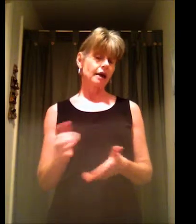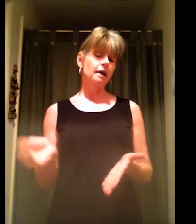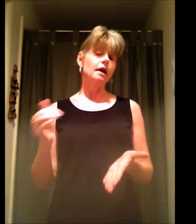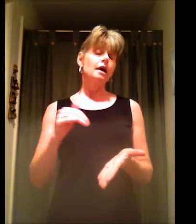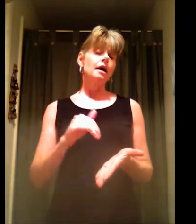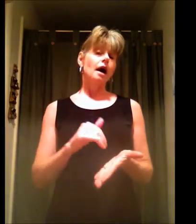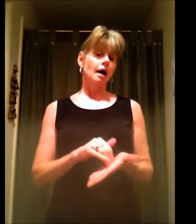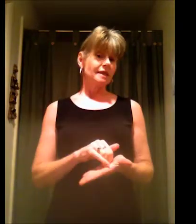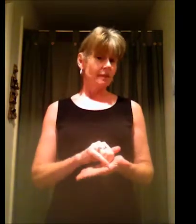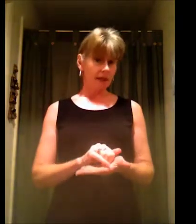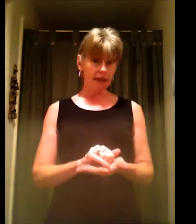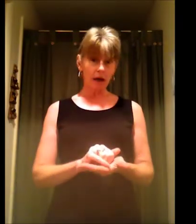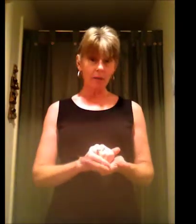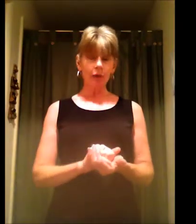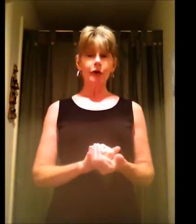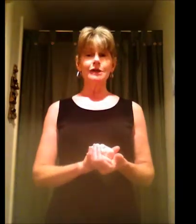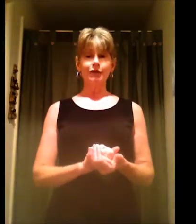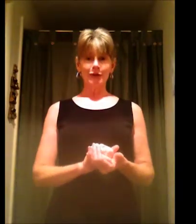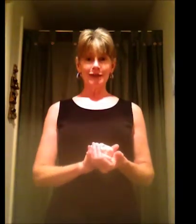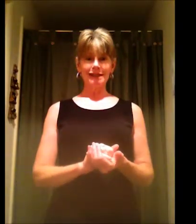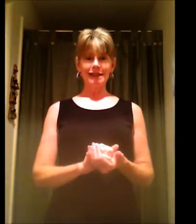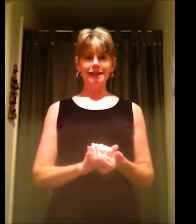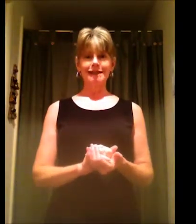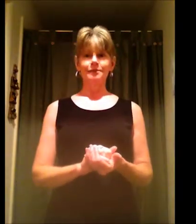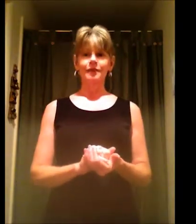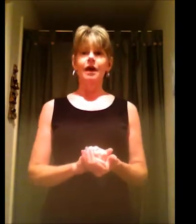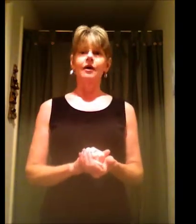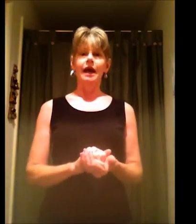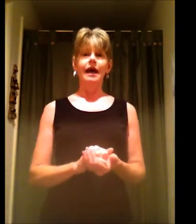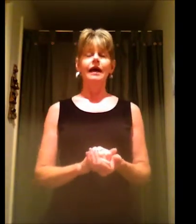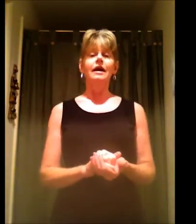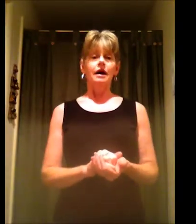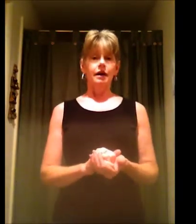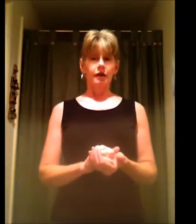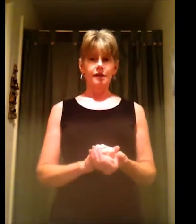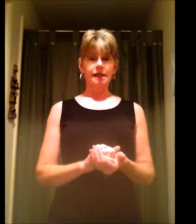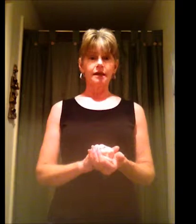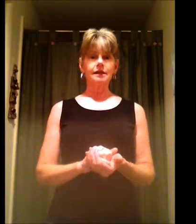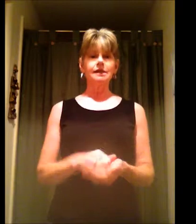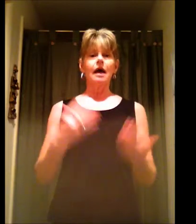Again, speed's not important, fluency is. Okay, another sentence.